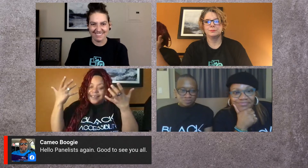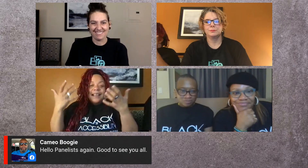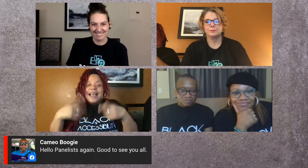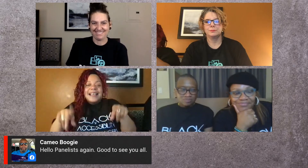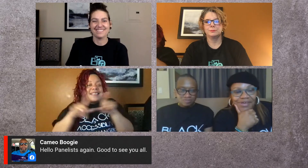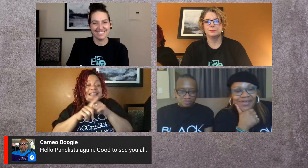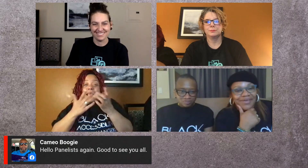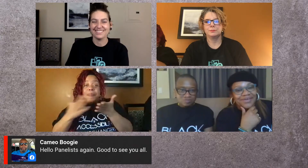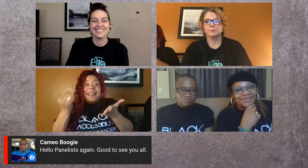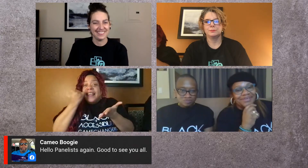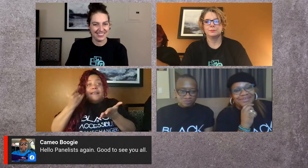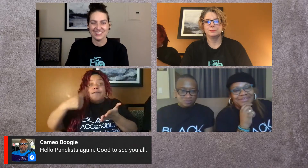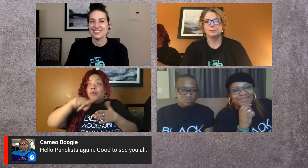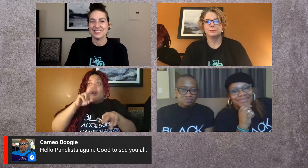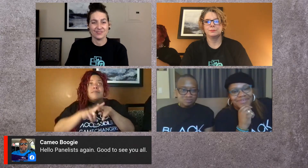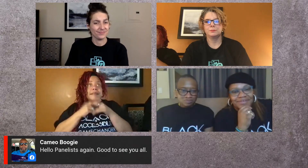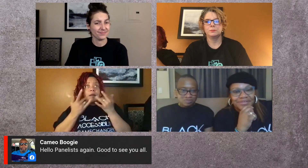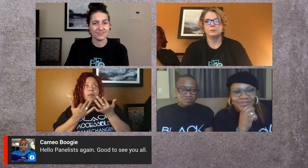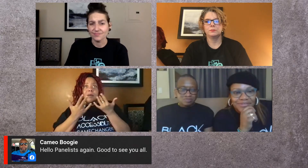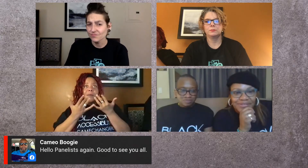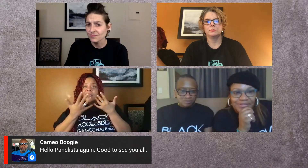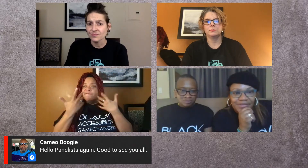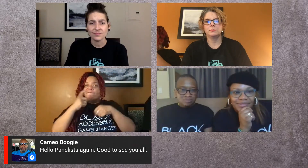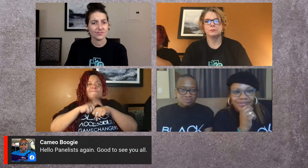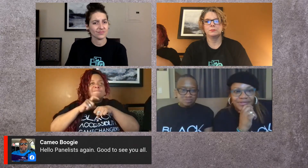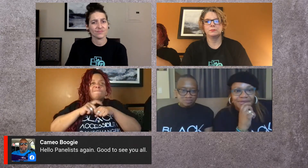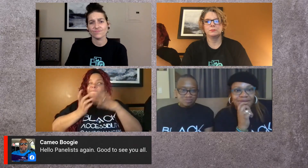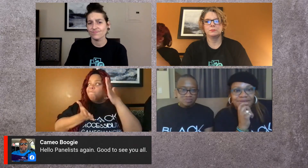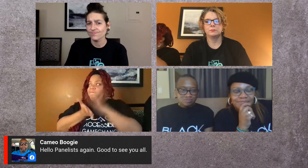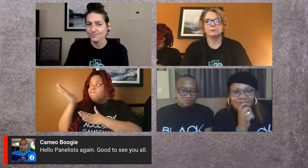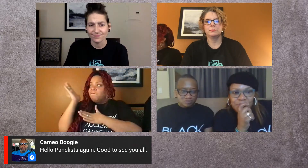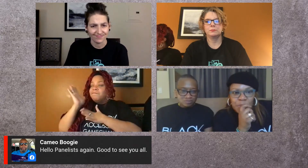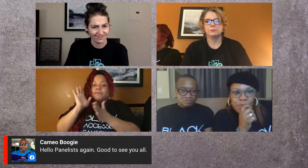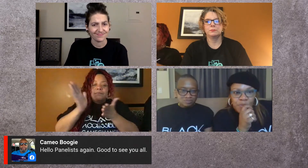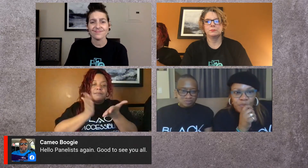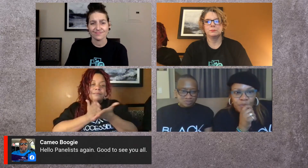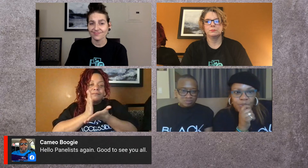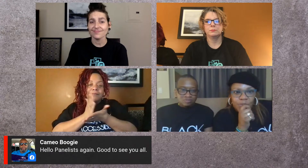We'll drop the link into the chat here.